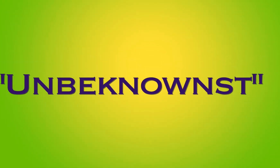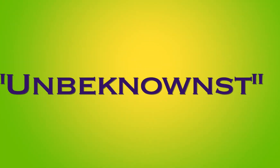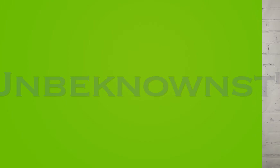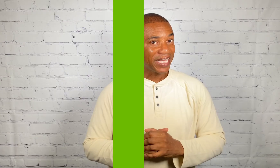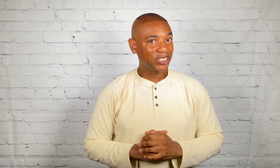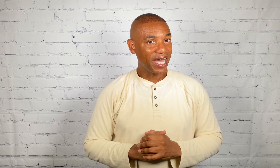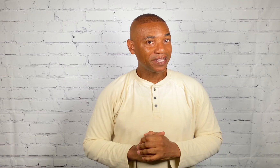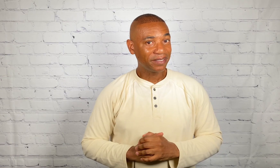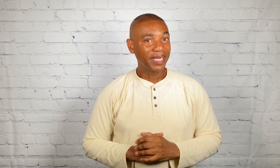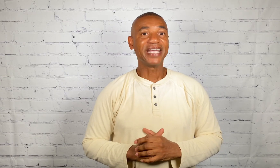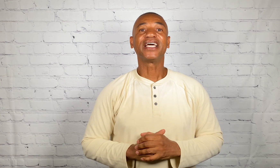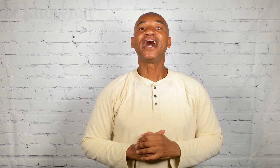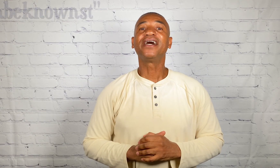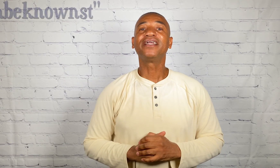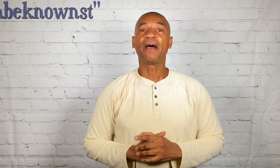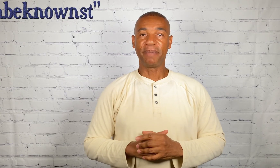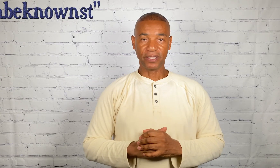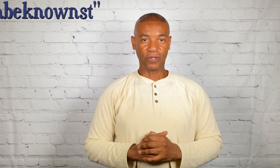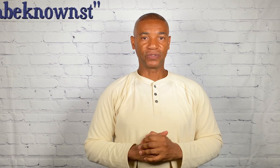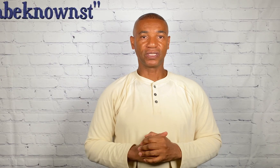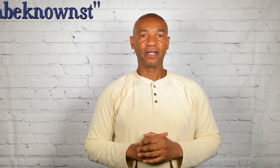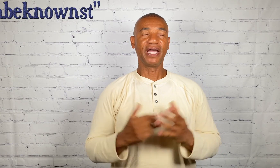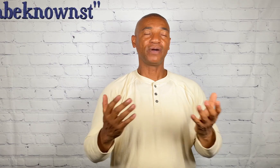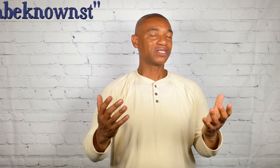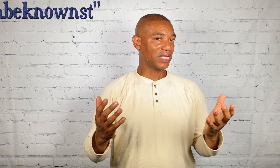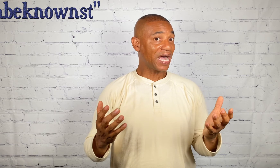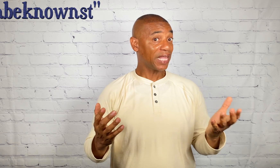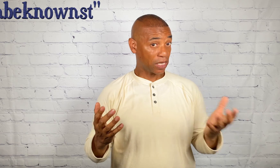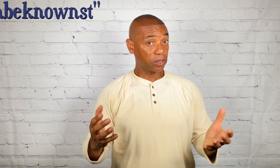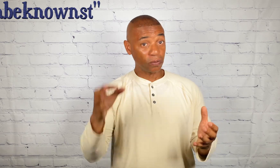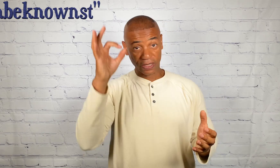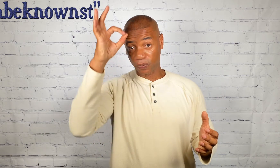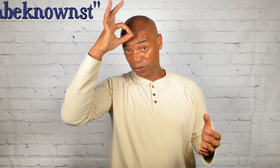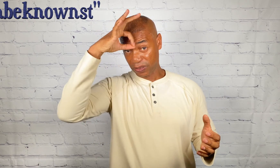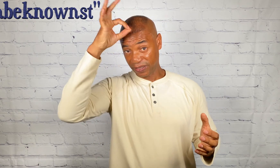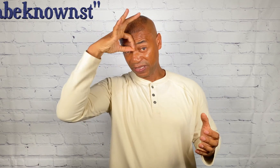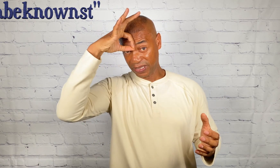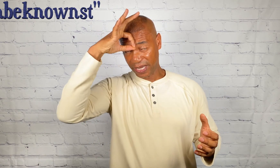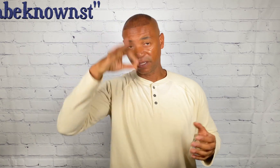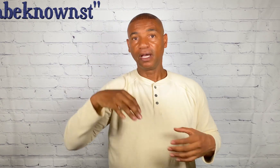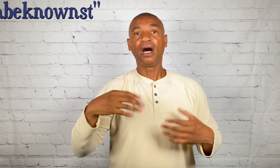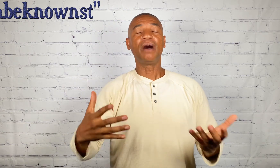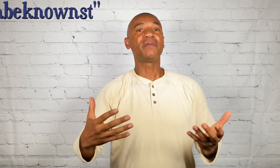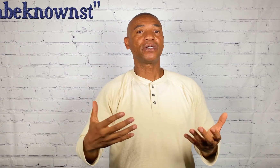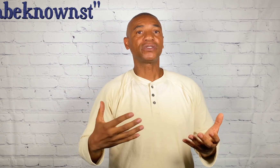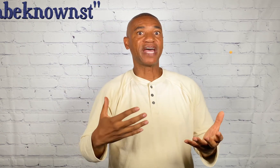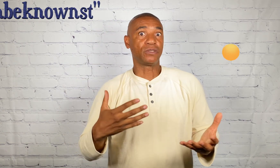The next sign is unbeknownst. Now, it's not like clueless, which is this sign. Unbeknownst has more of